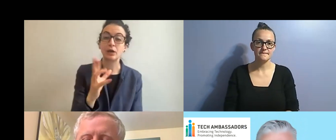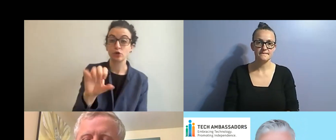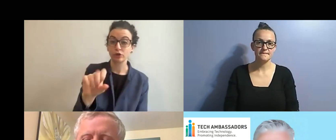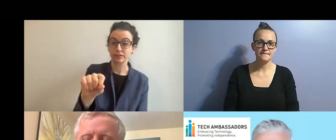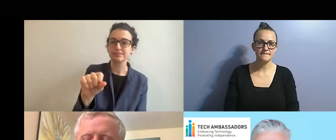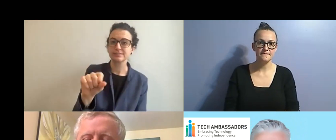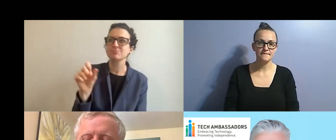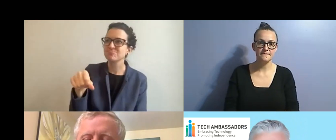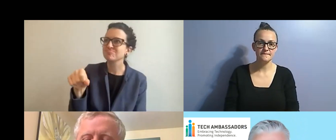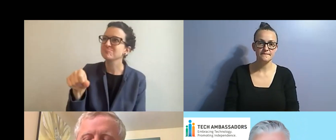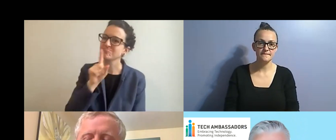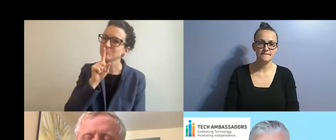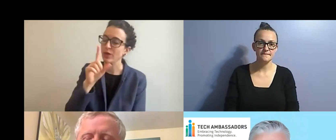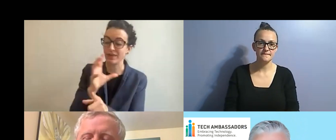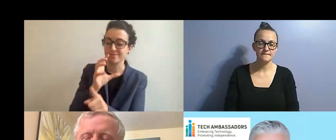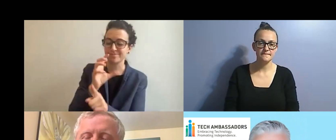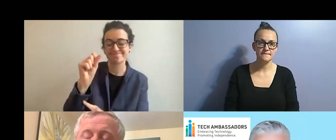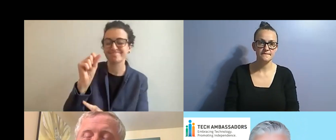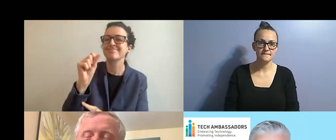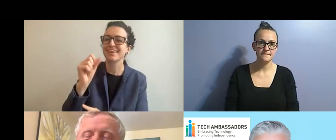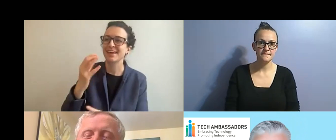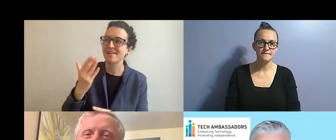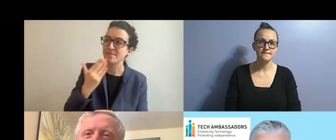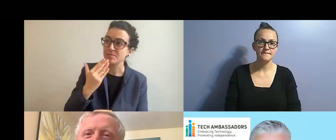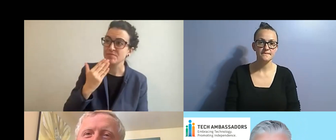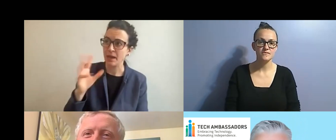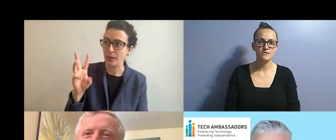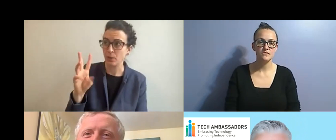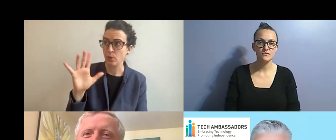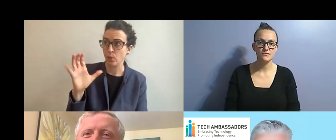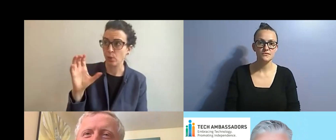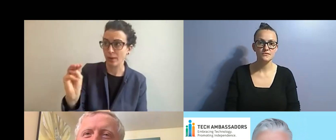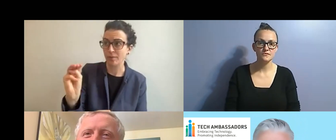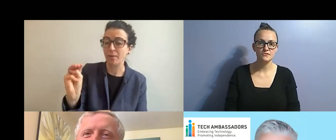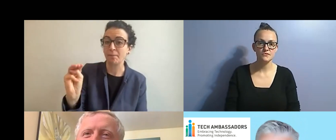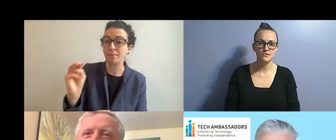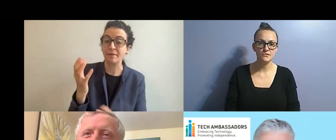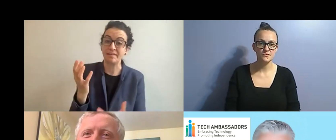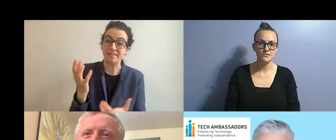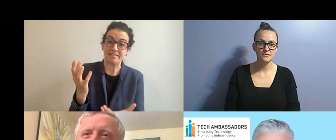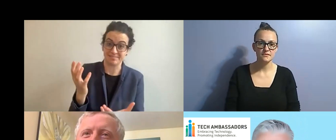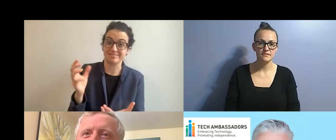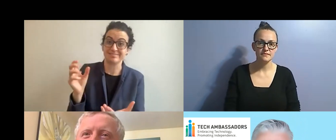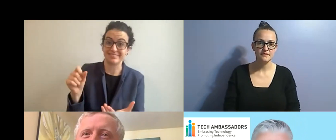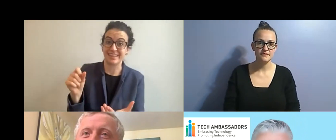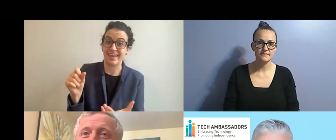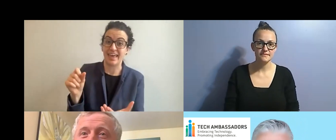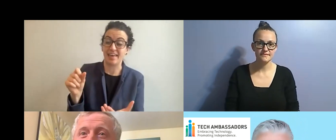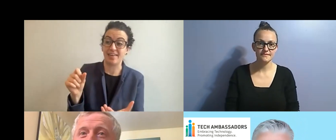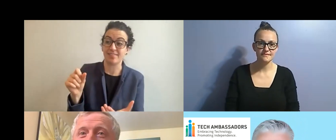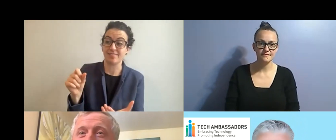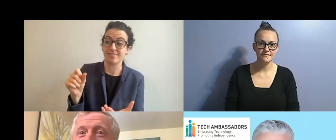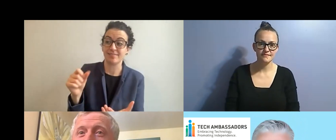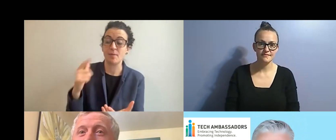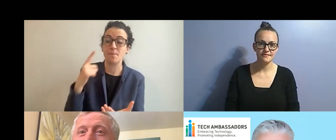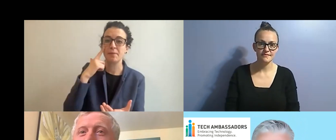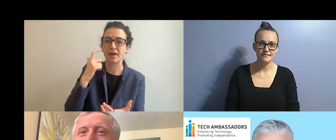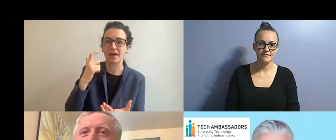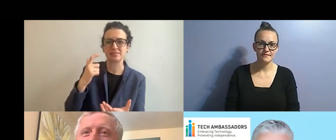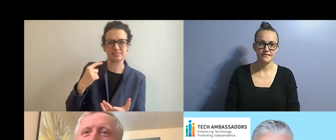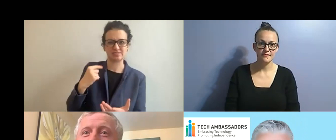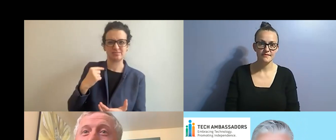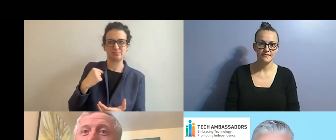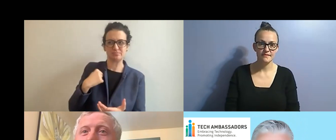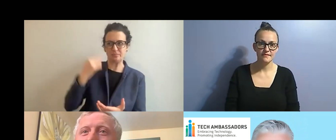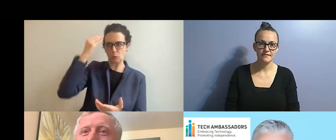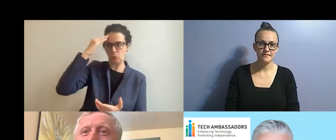say, thank you, William, because it just made me smile. Knowing that you have